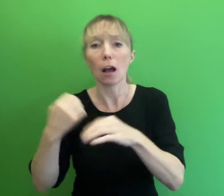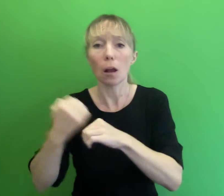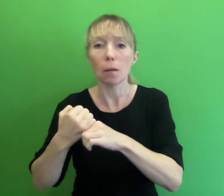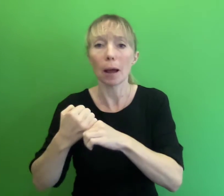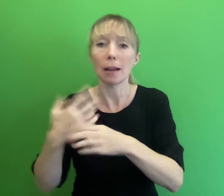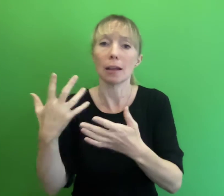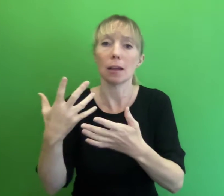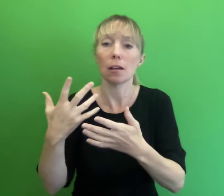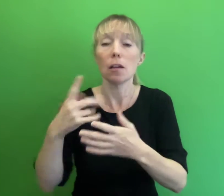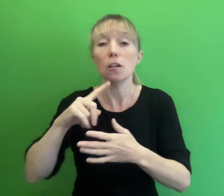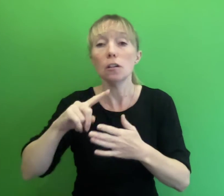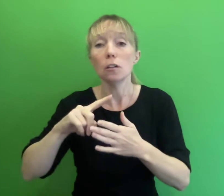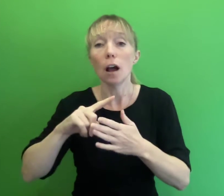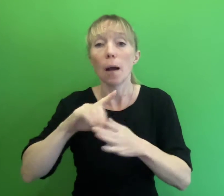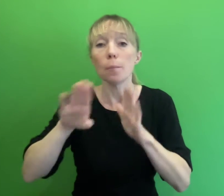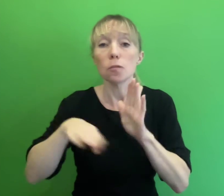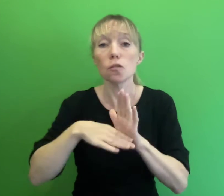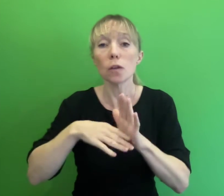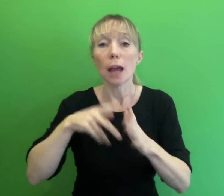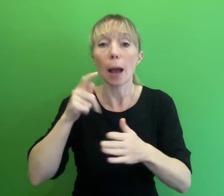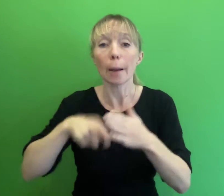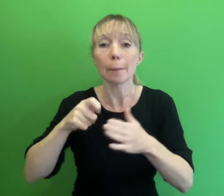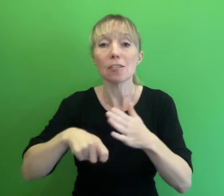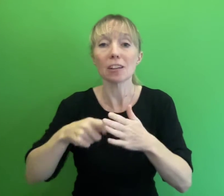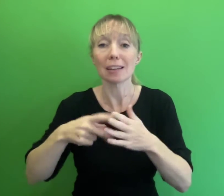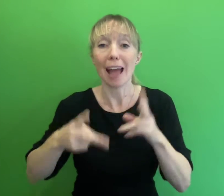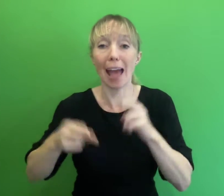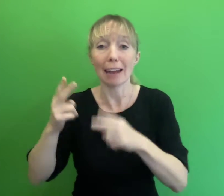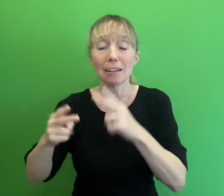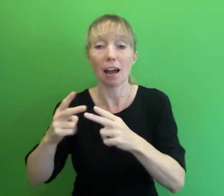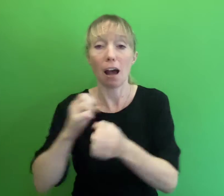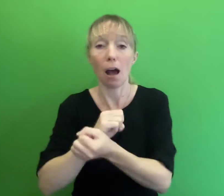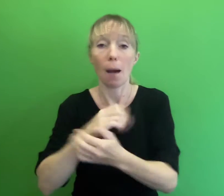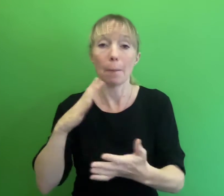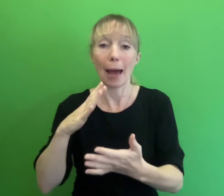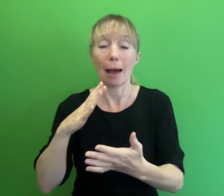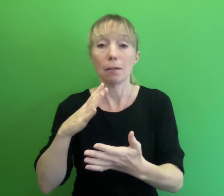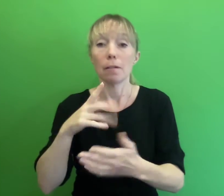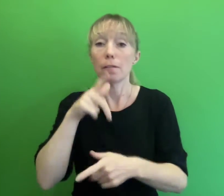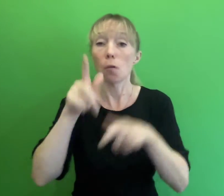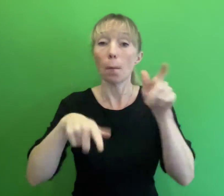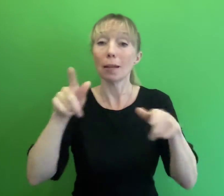Unbound, for participants to watch in their own time. An insight